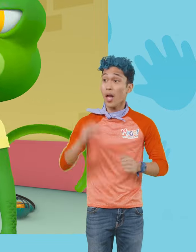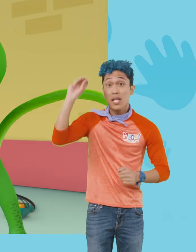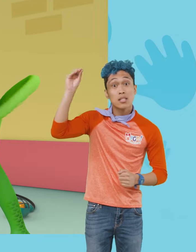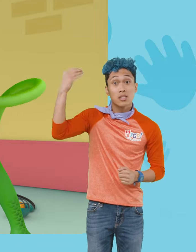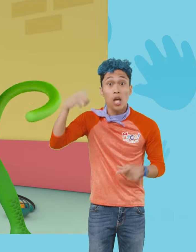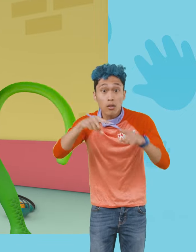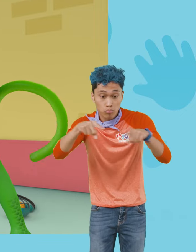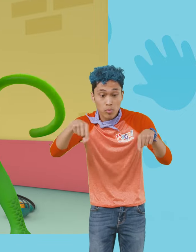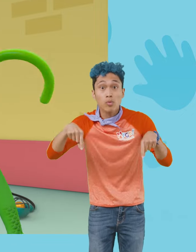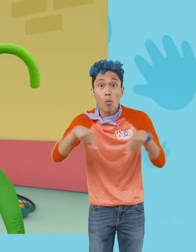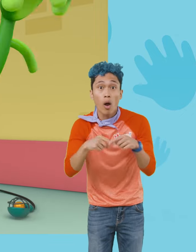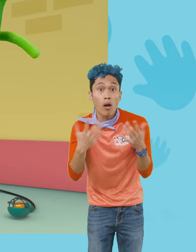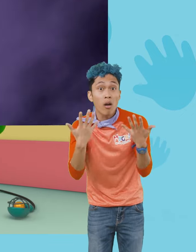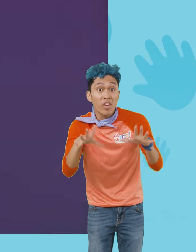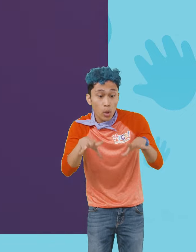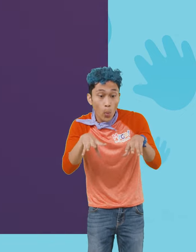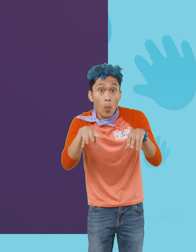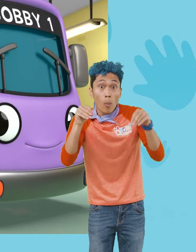Are the solar panels ready?